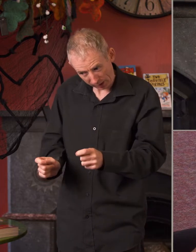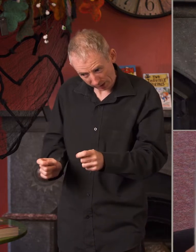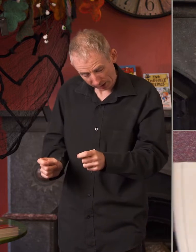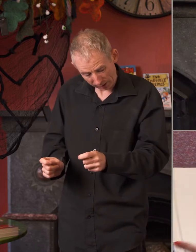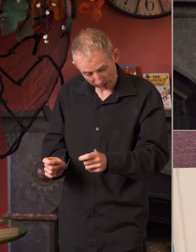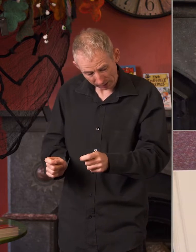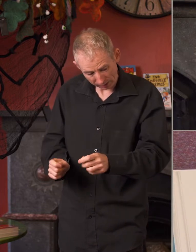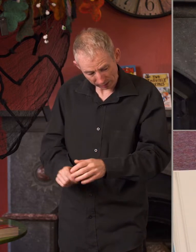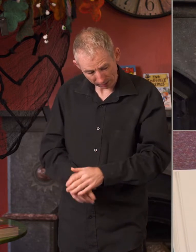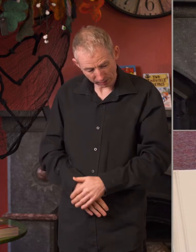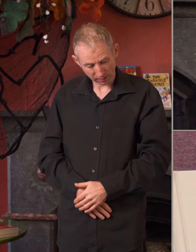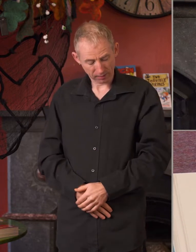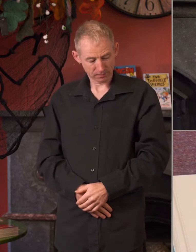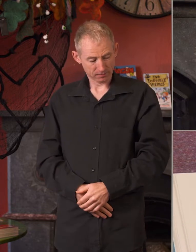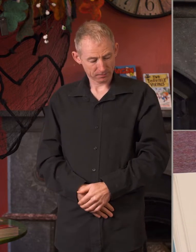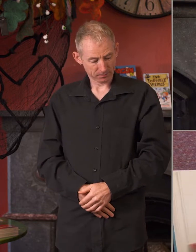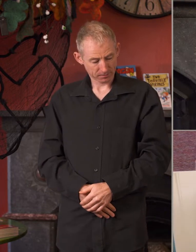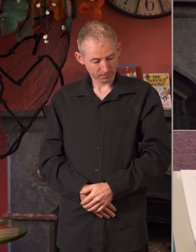until